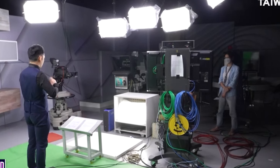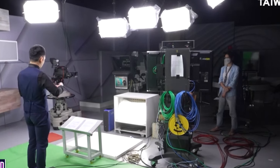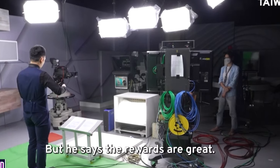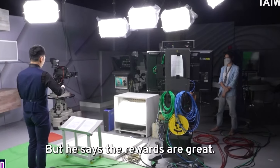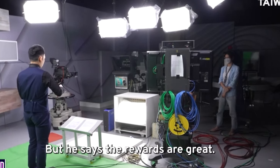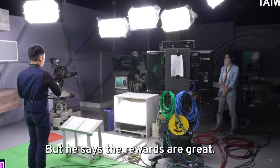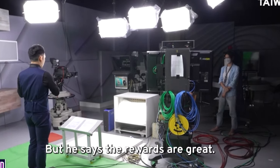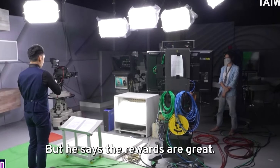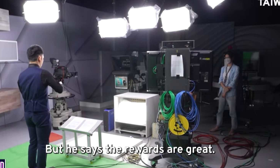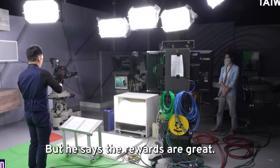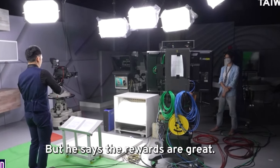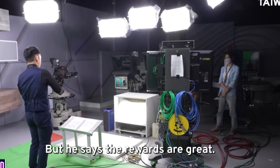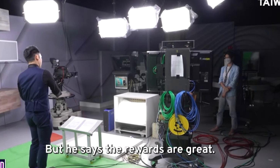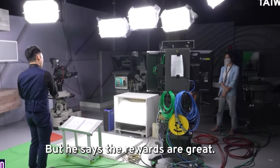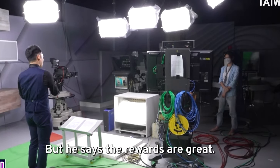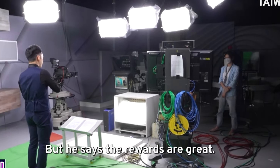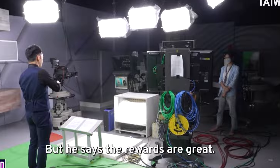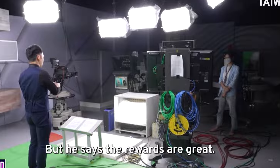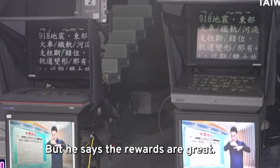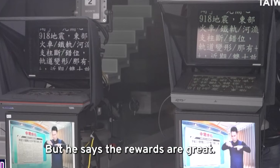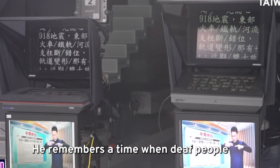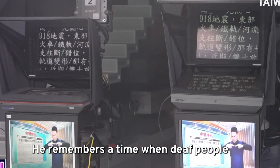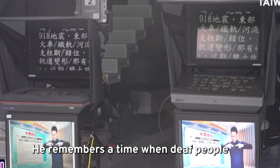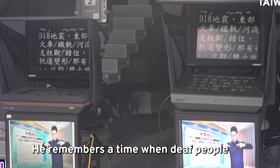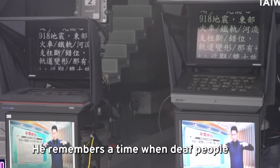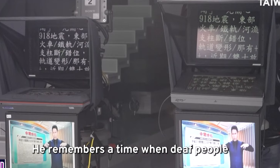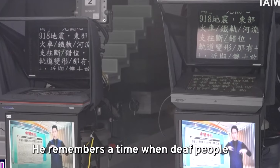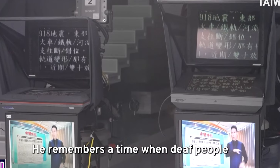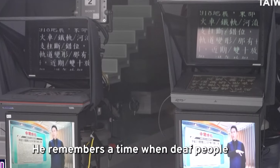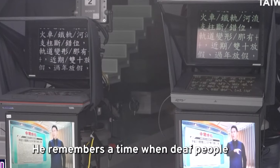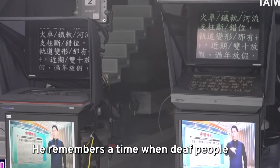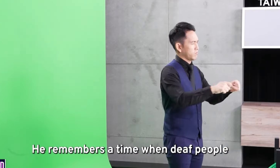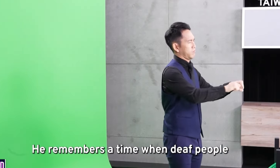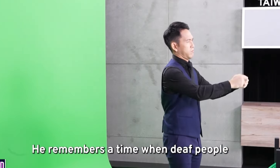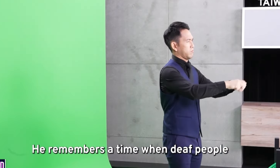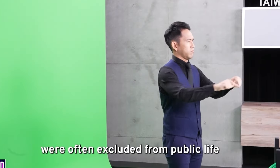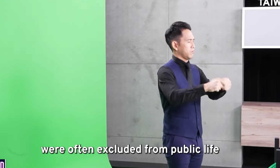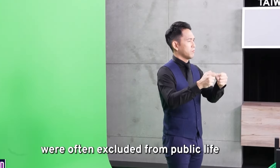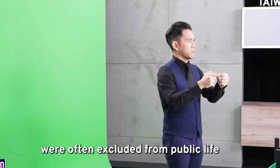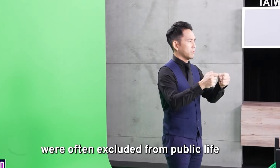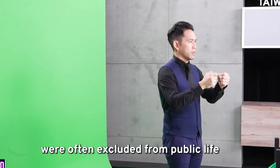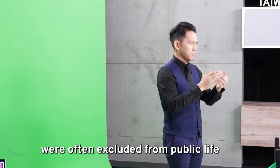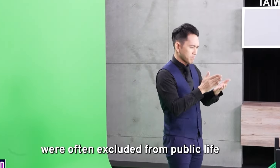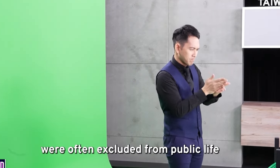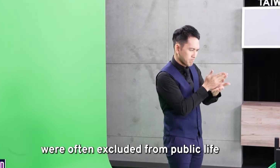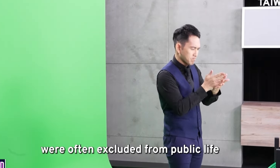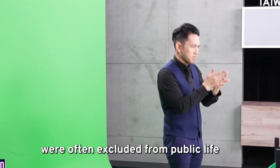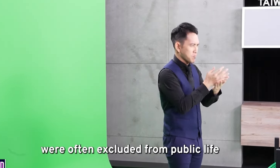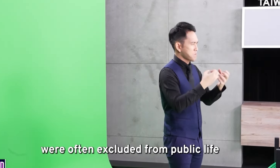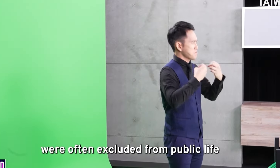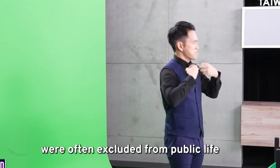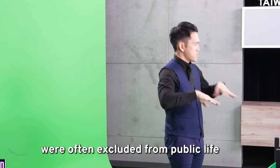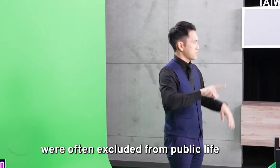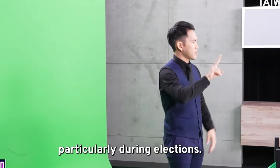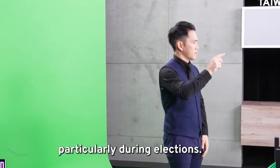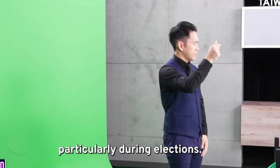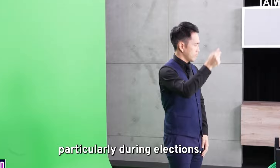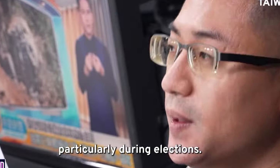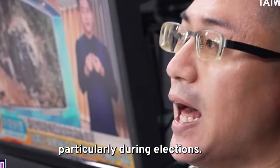But he says the rewards are great. He remembers a time when deaf people were often excluded from public life, particularly